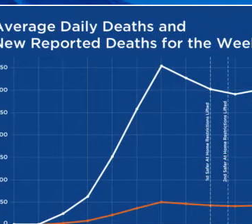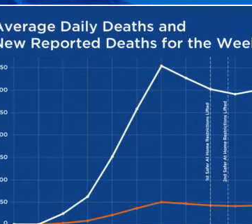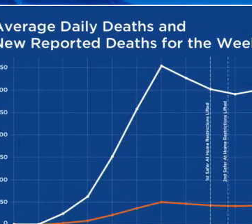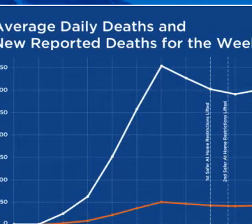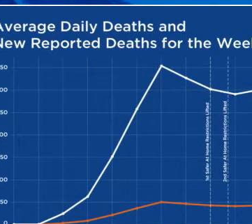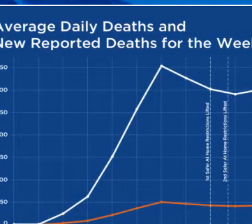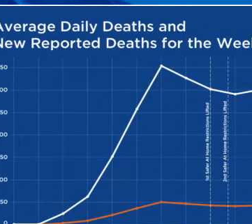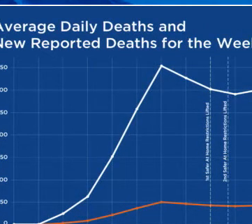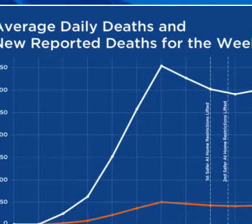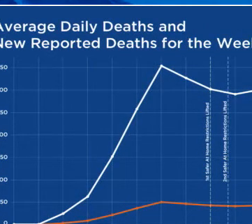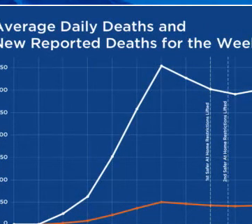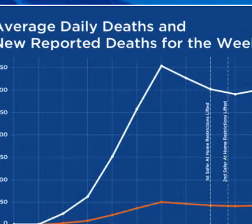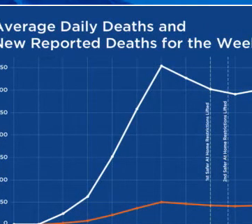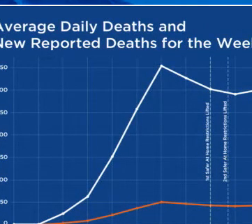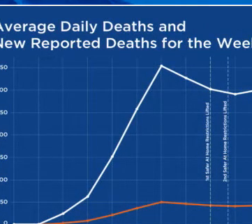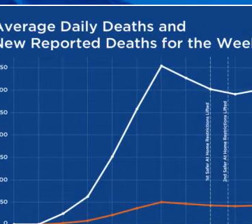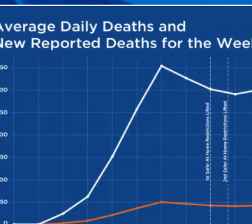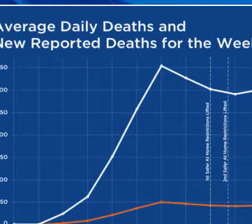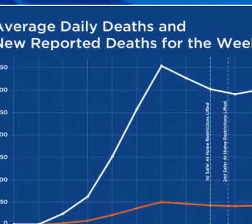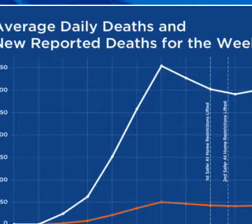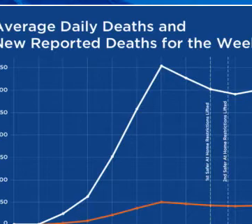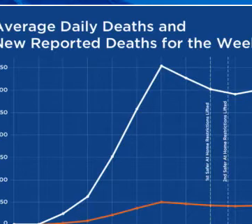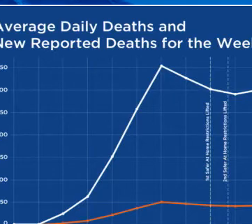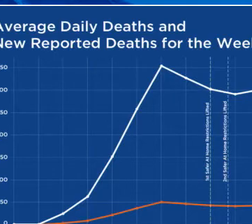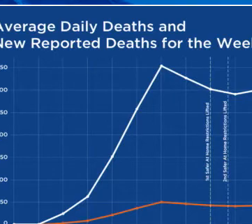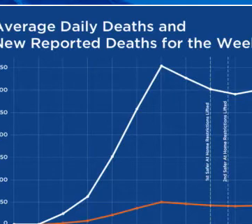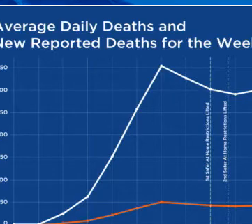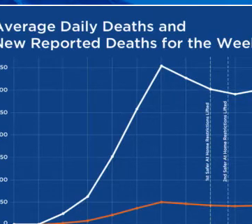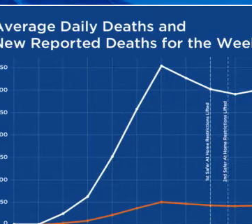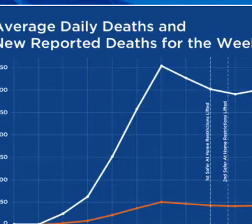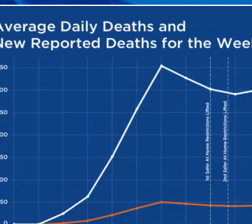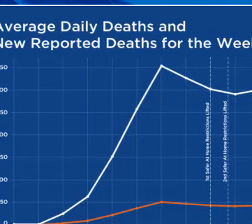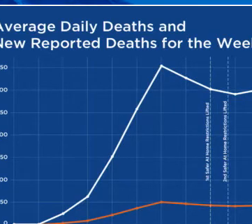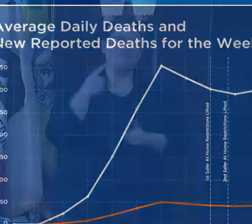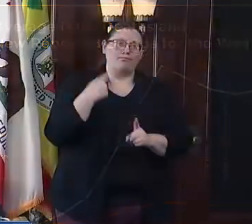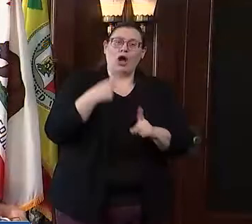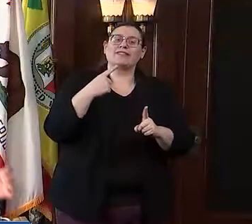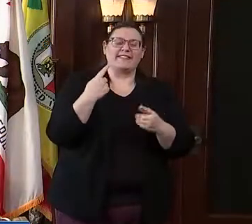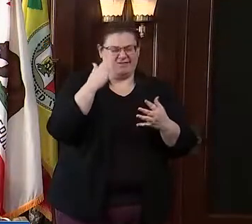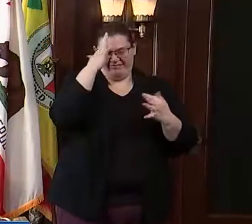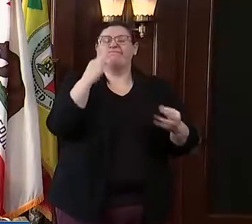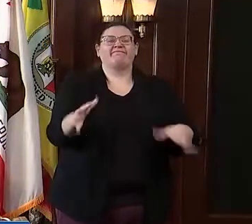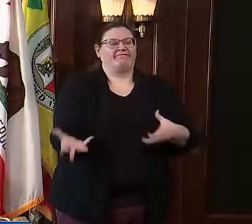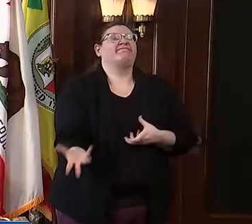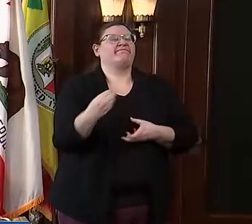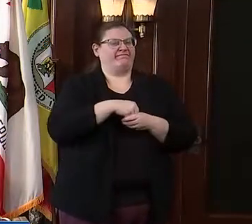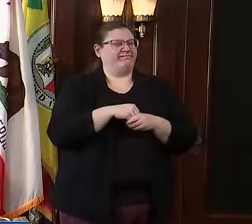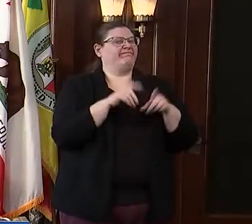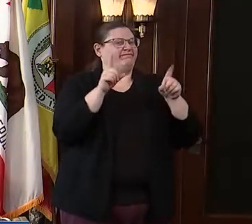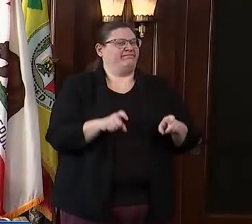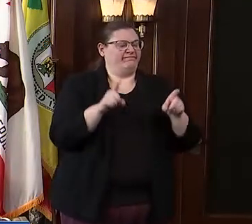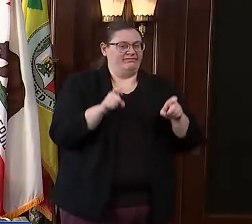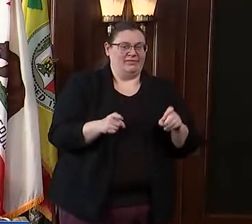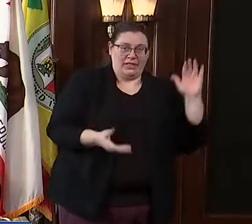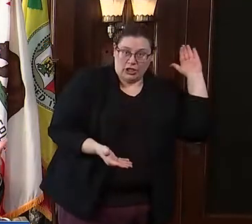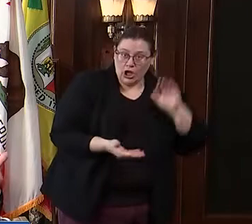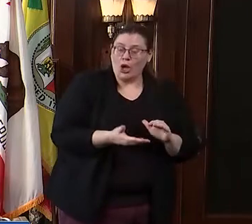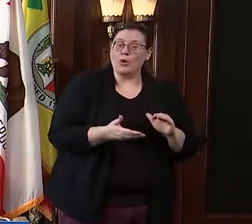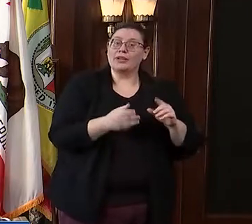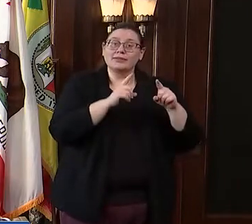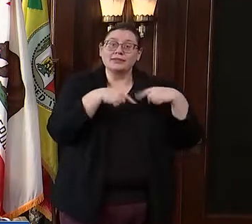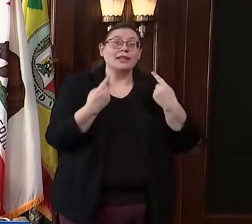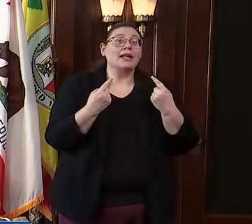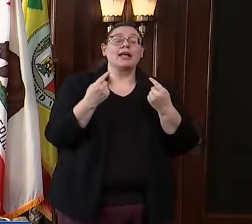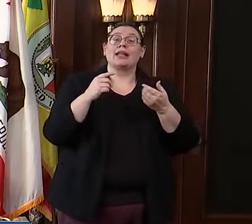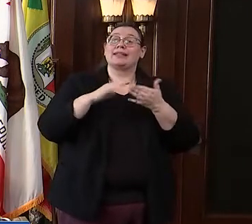centers, we have the lowest positive rate for our tests since we started testing. Now in the testing centers throughout the city and county, those